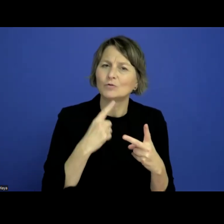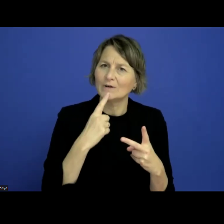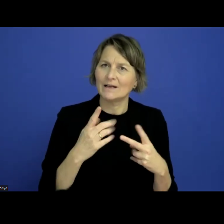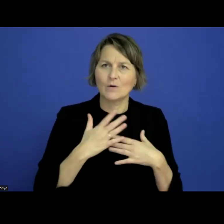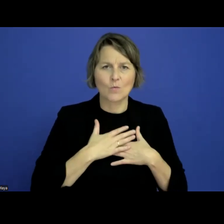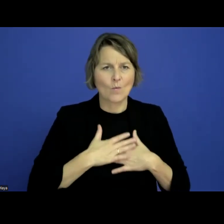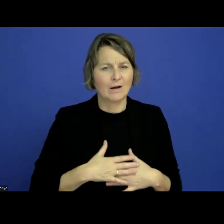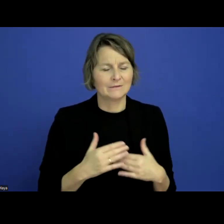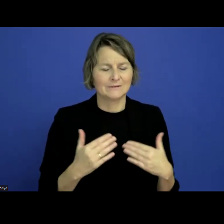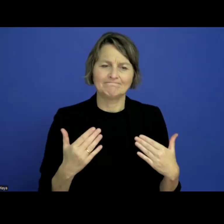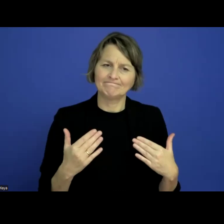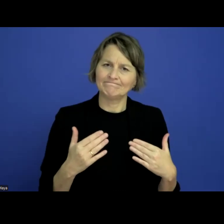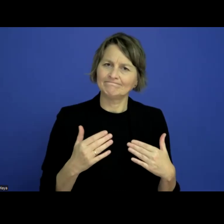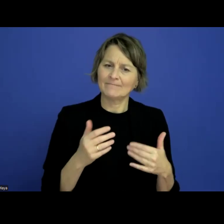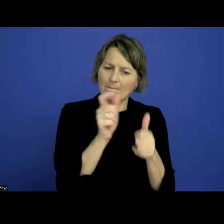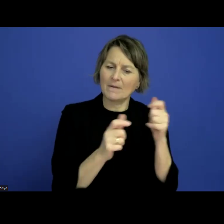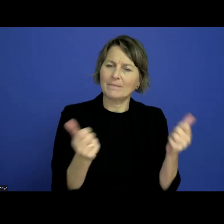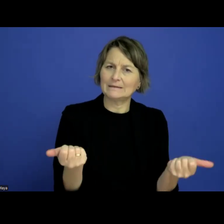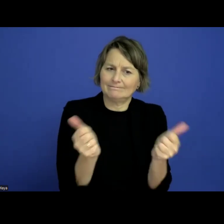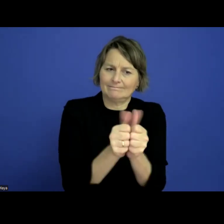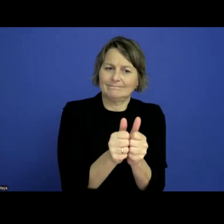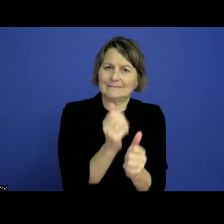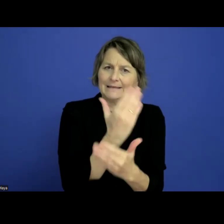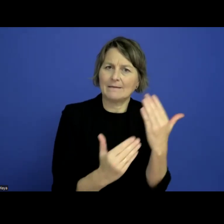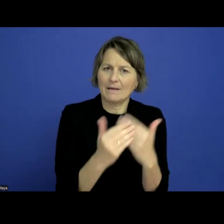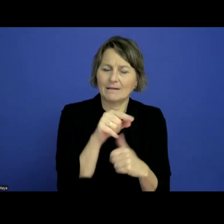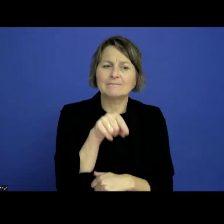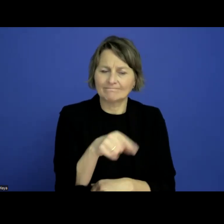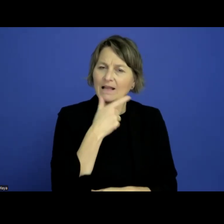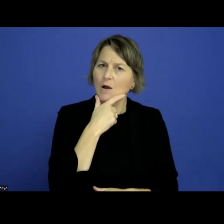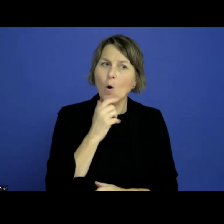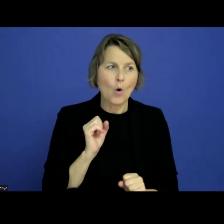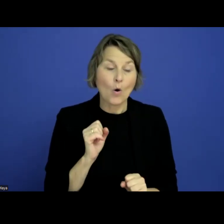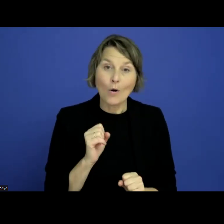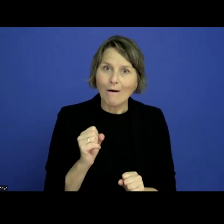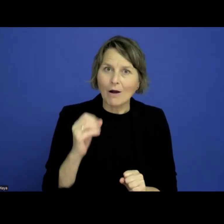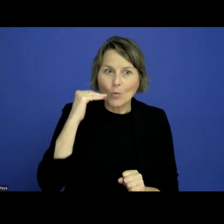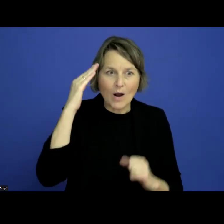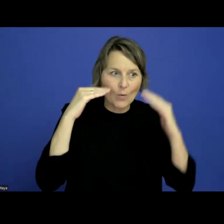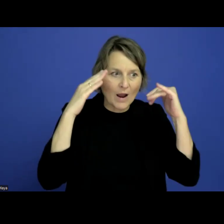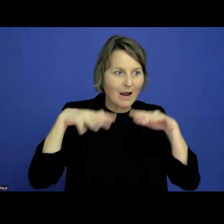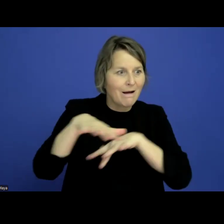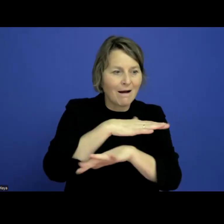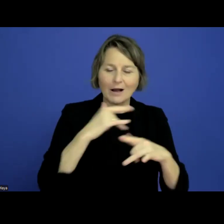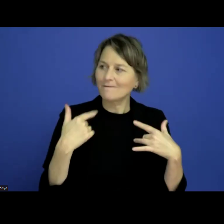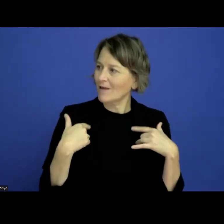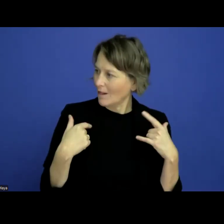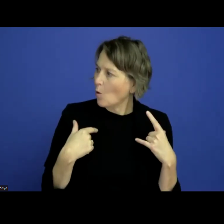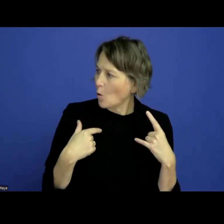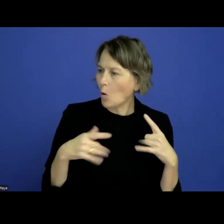disabilities. They have the best potentially, the best environment where they can potentially